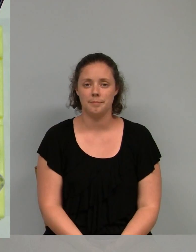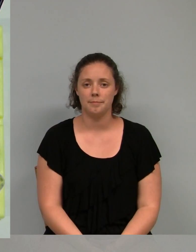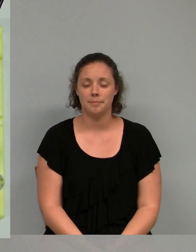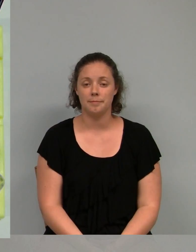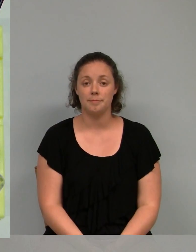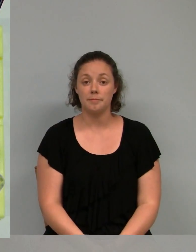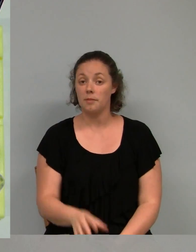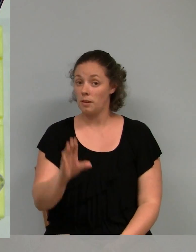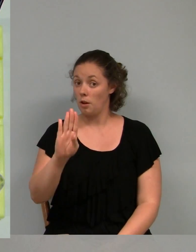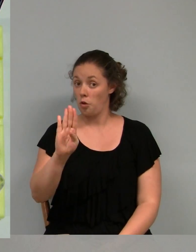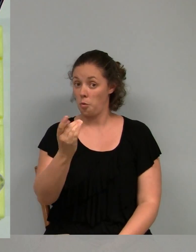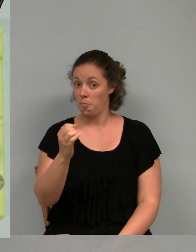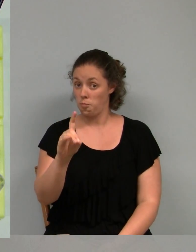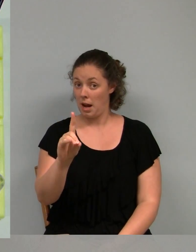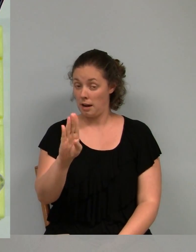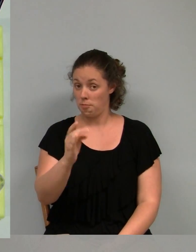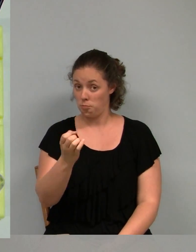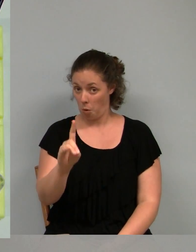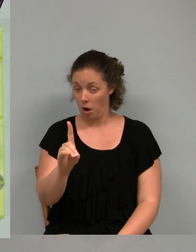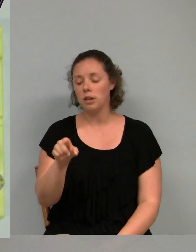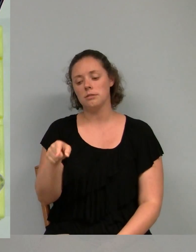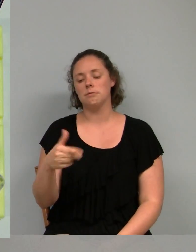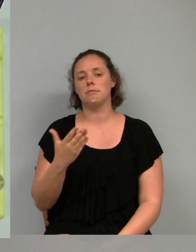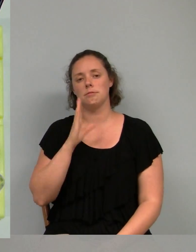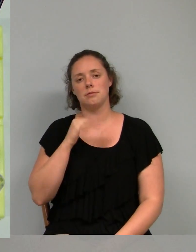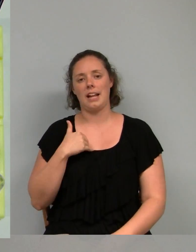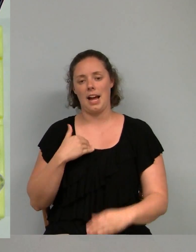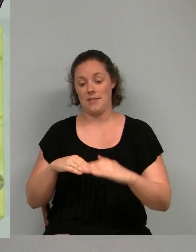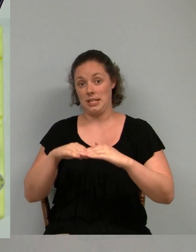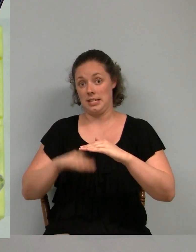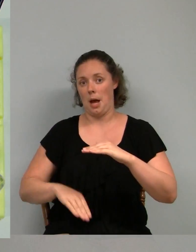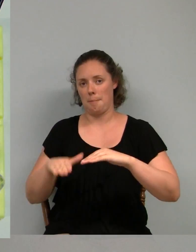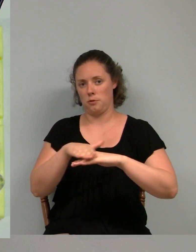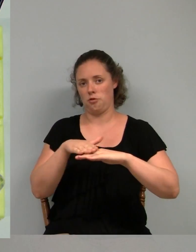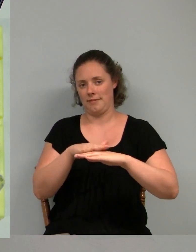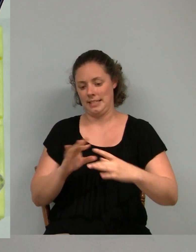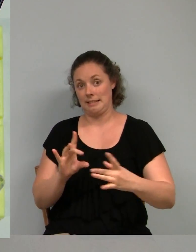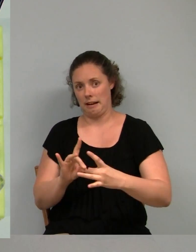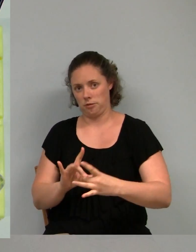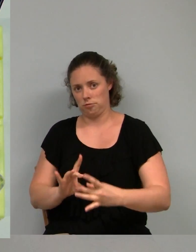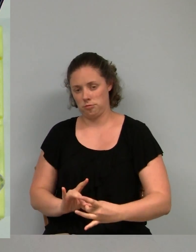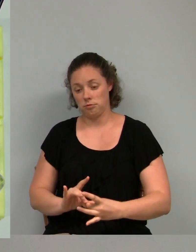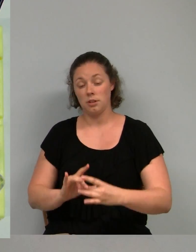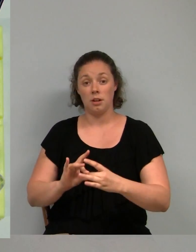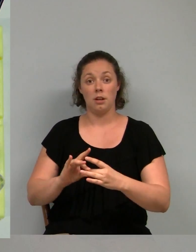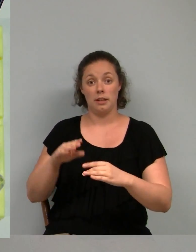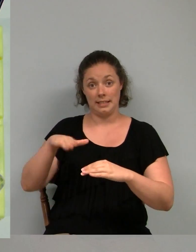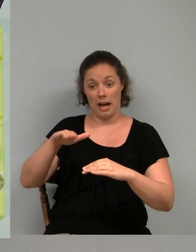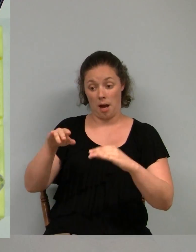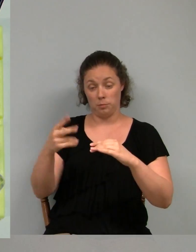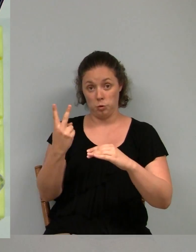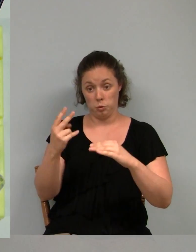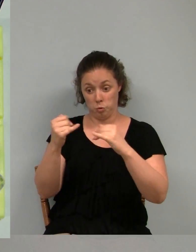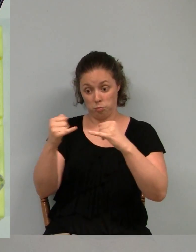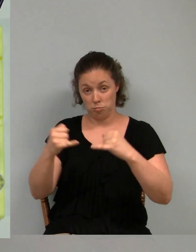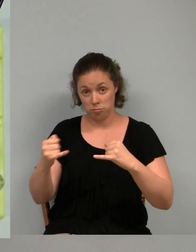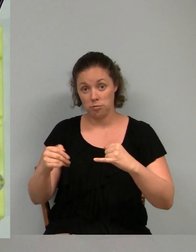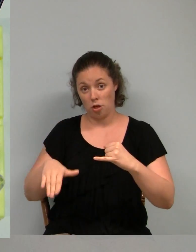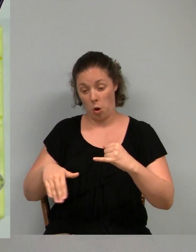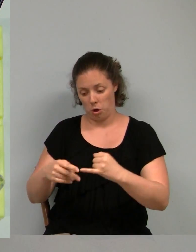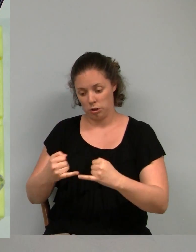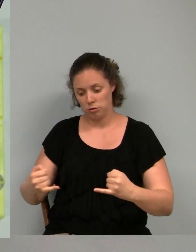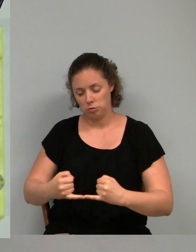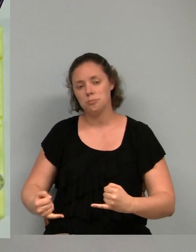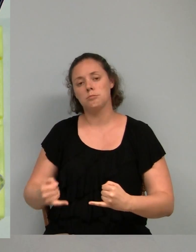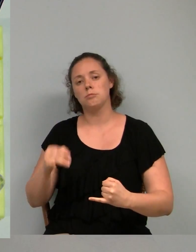The breadboard has subsurface connections. The upper 2 and the lower 2 rows on the breadboard are